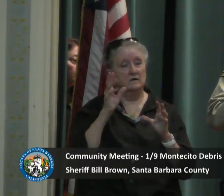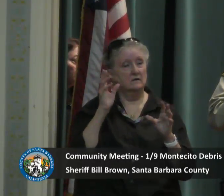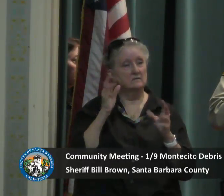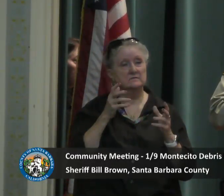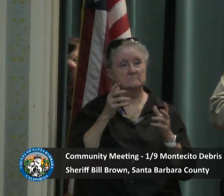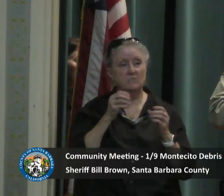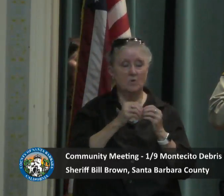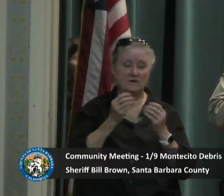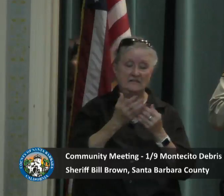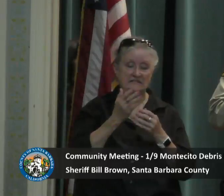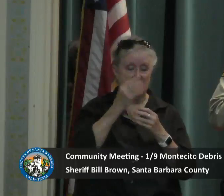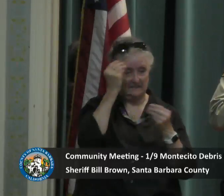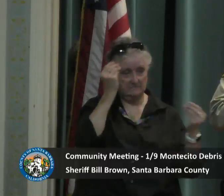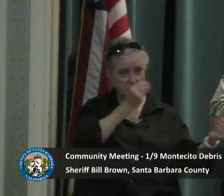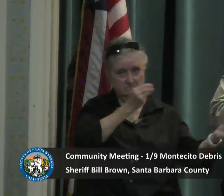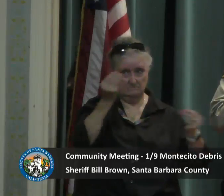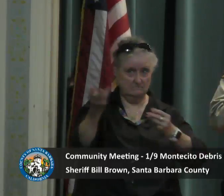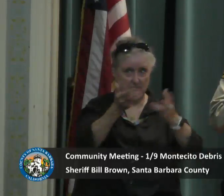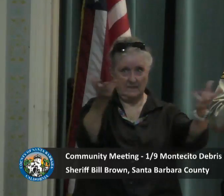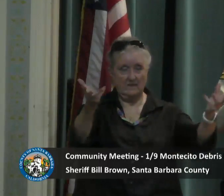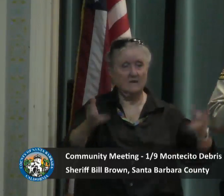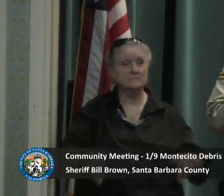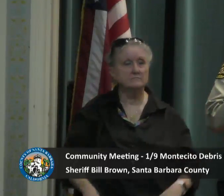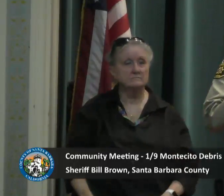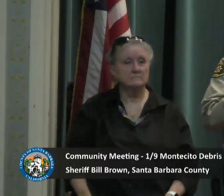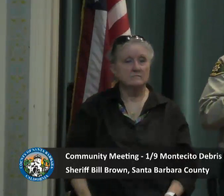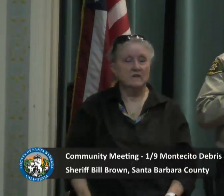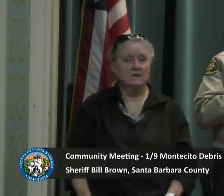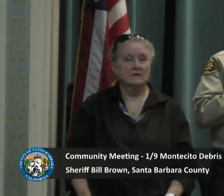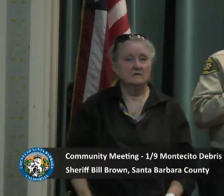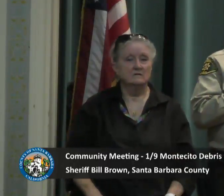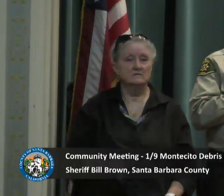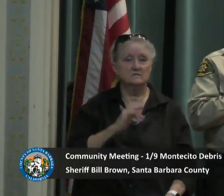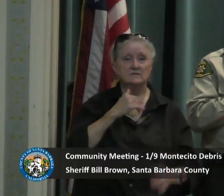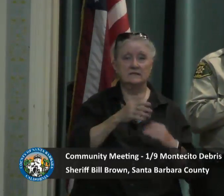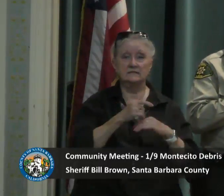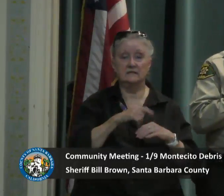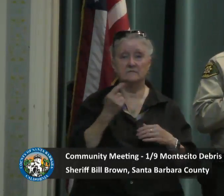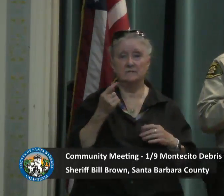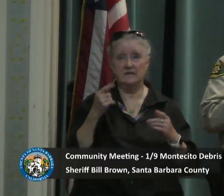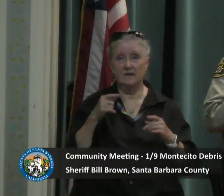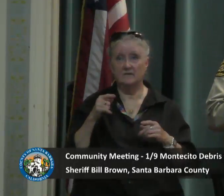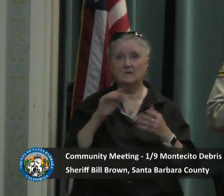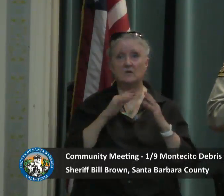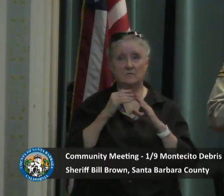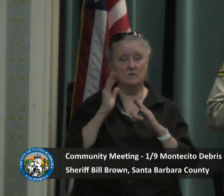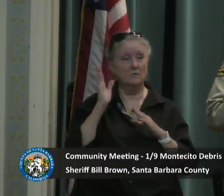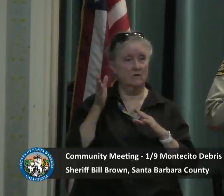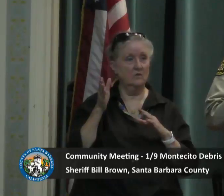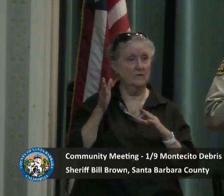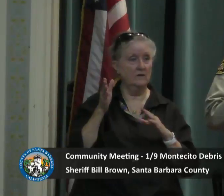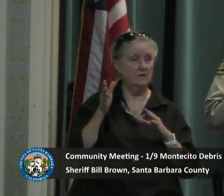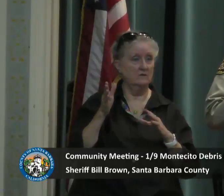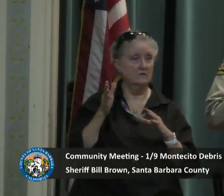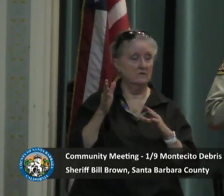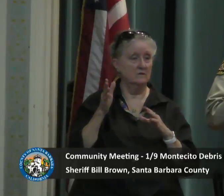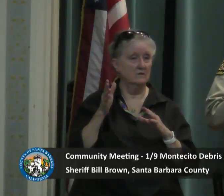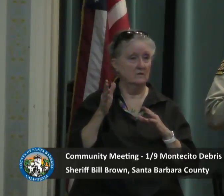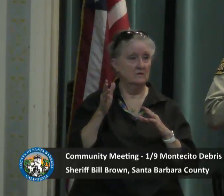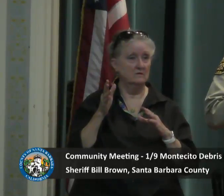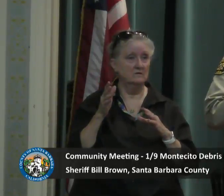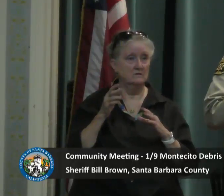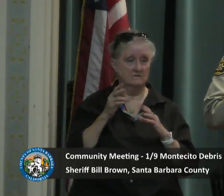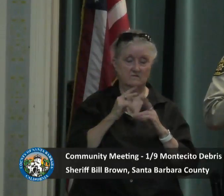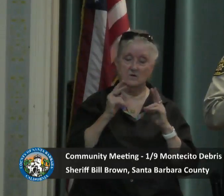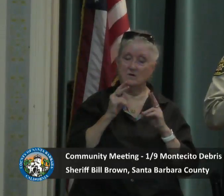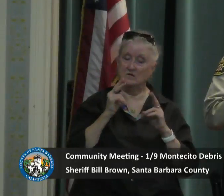little more easily conveyed to the community. And certainly the next time something happens, the community is going to be very dialed